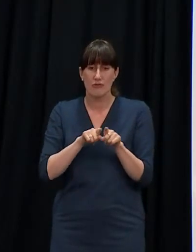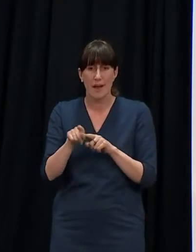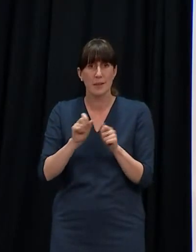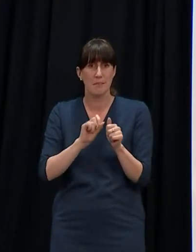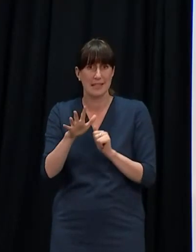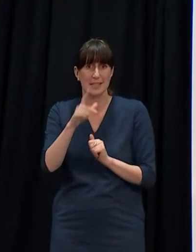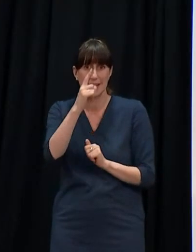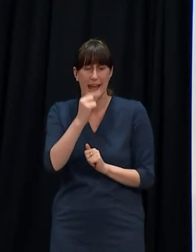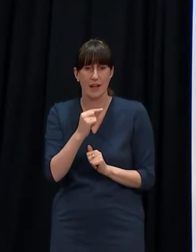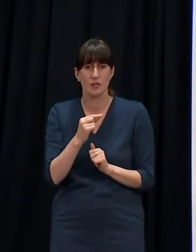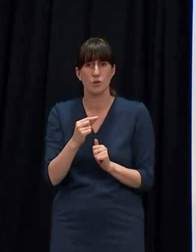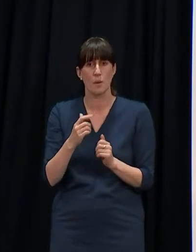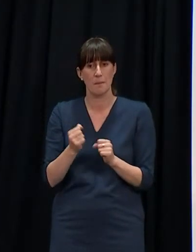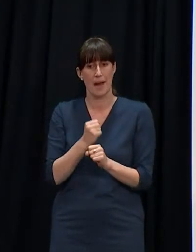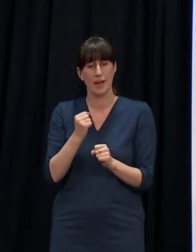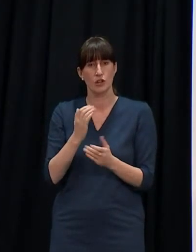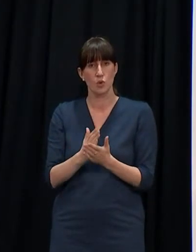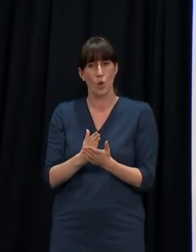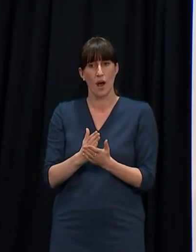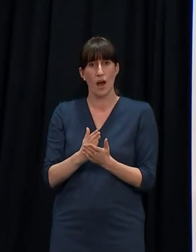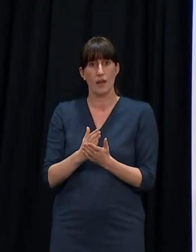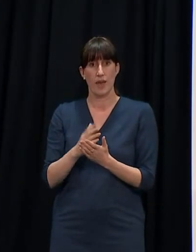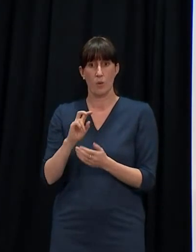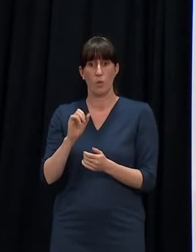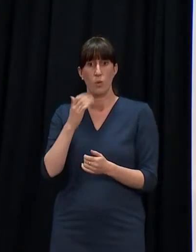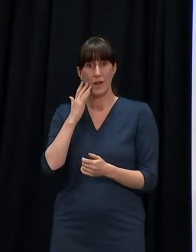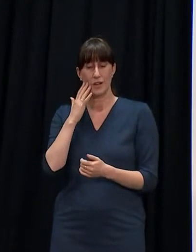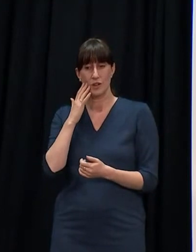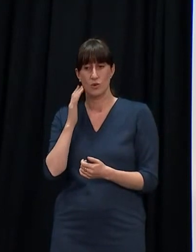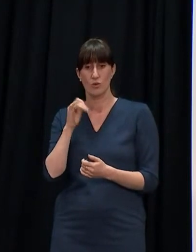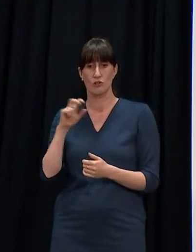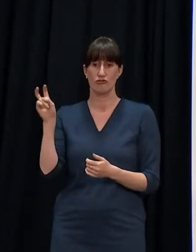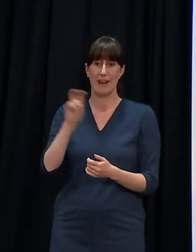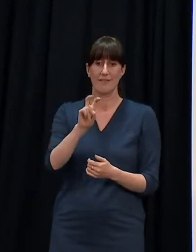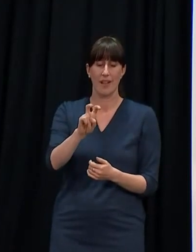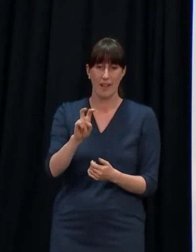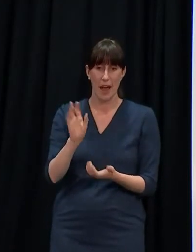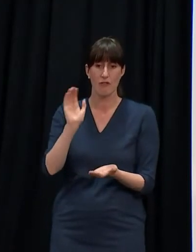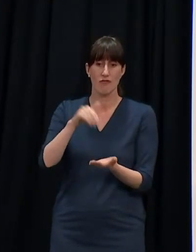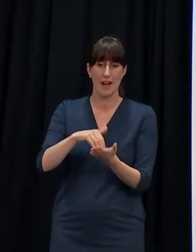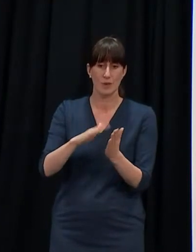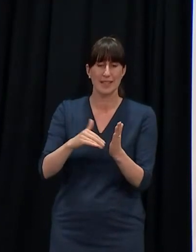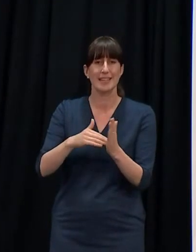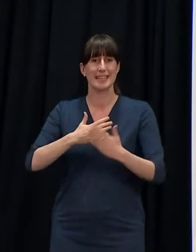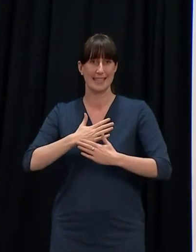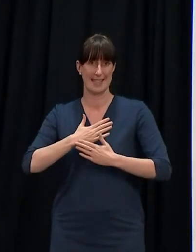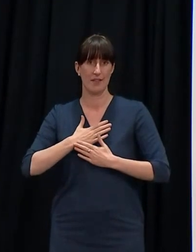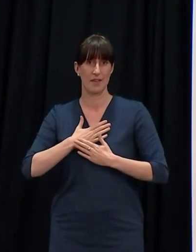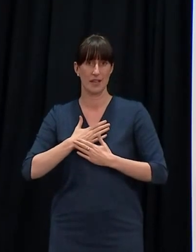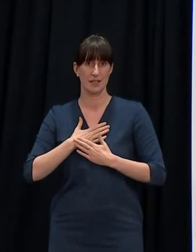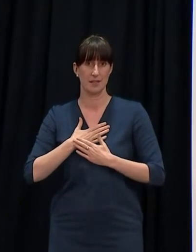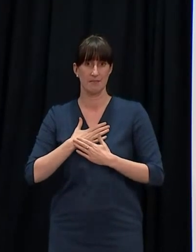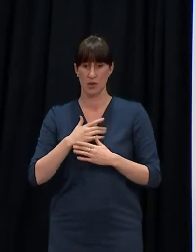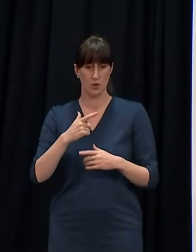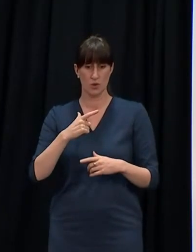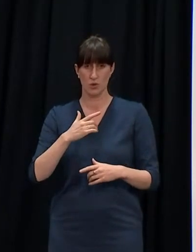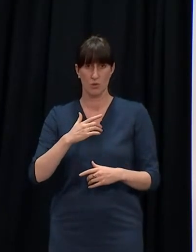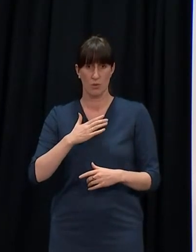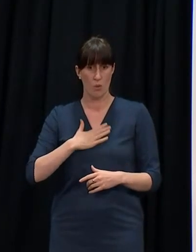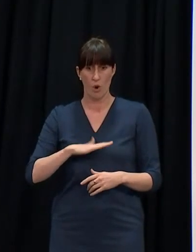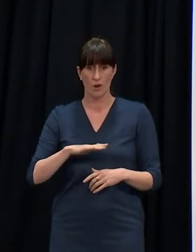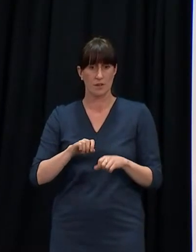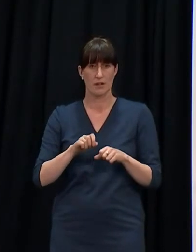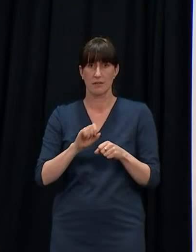a safe passage into New Zealand for as many people as we can safely accommodate without putting our hard-won gains as a country